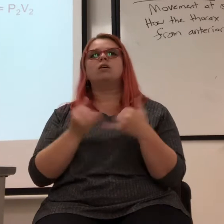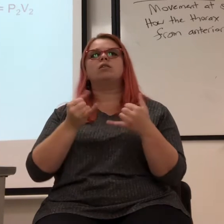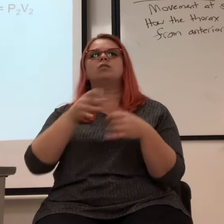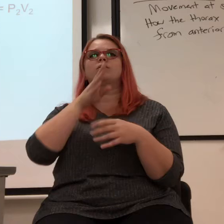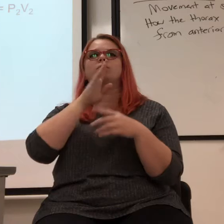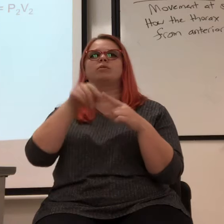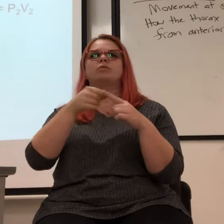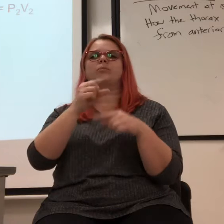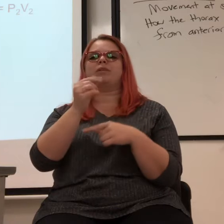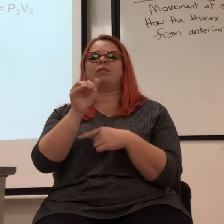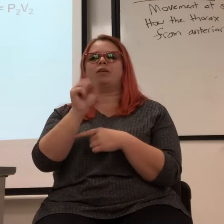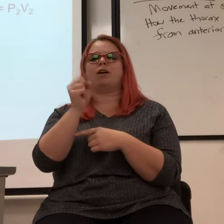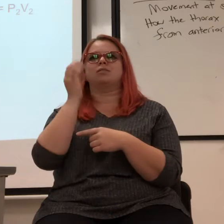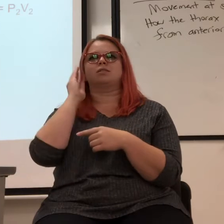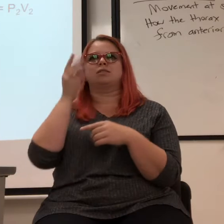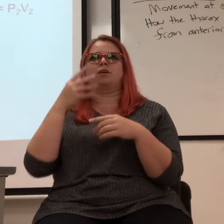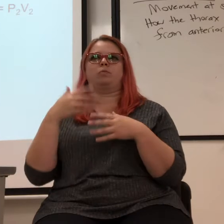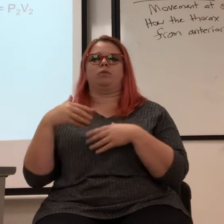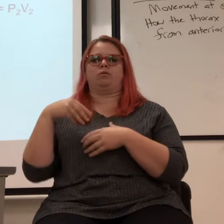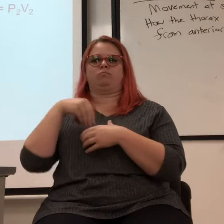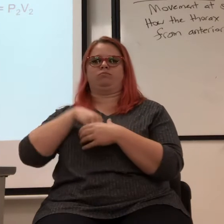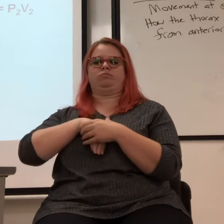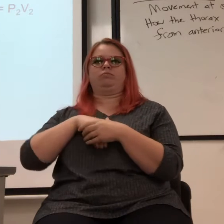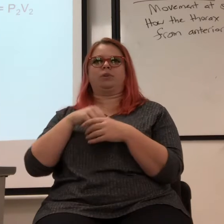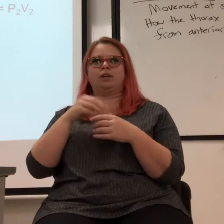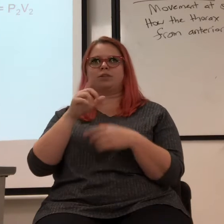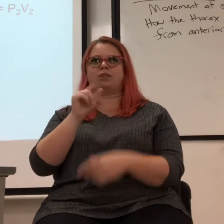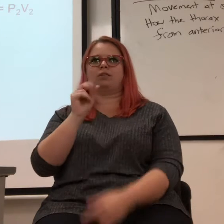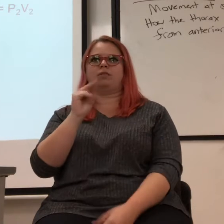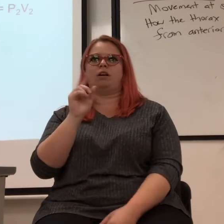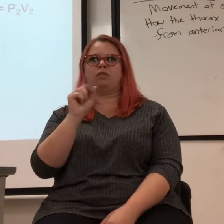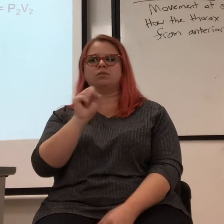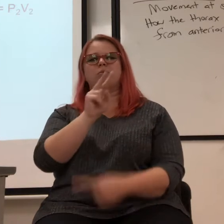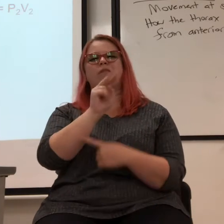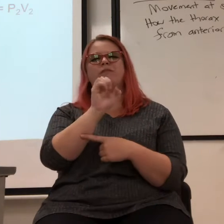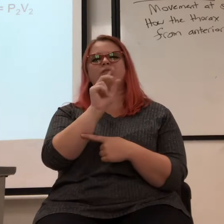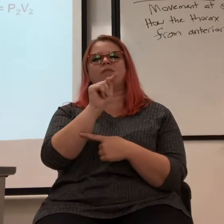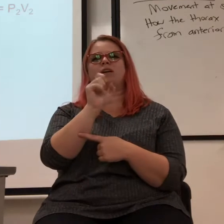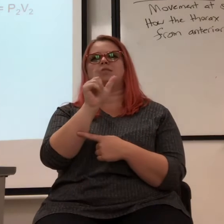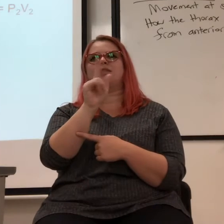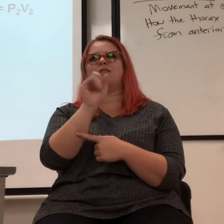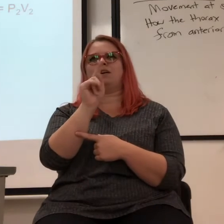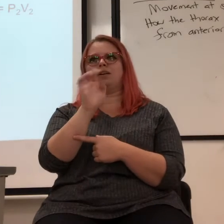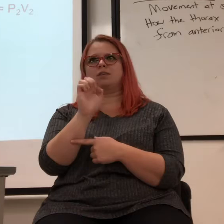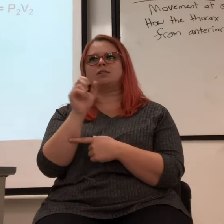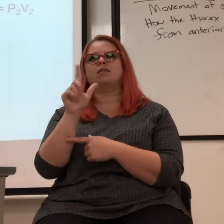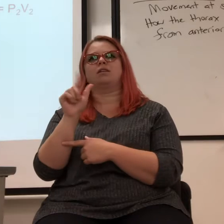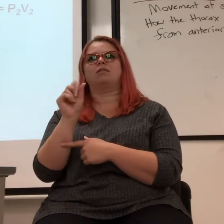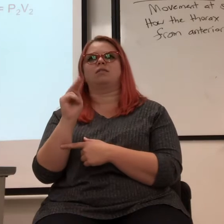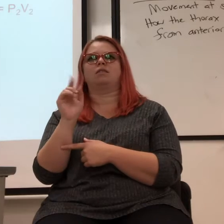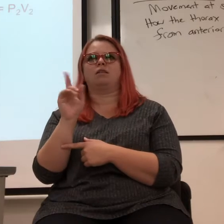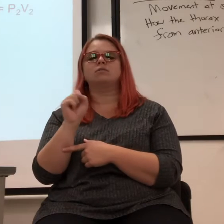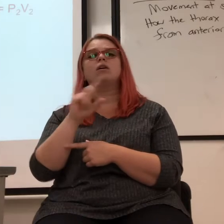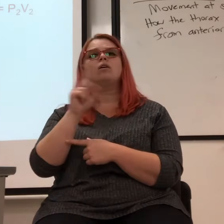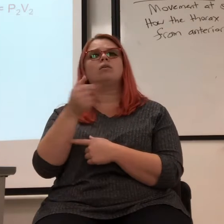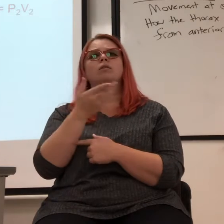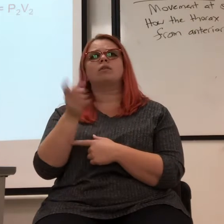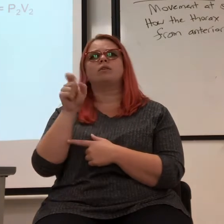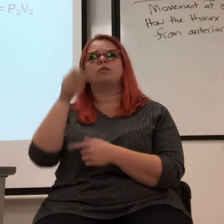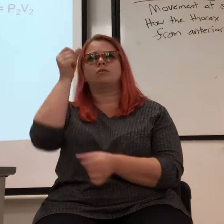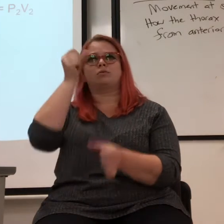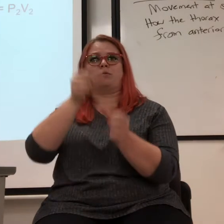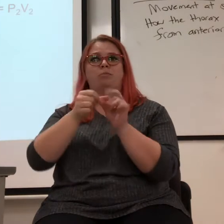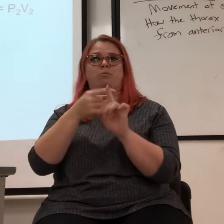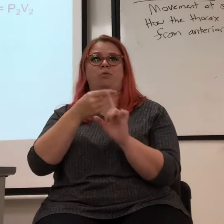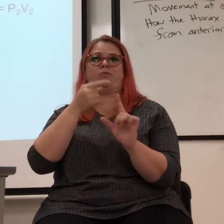gases that ventilate the lungs. And the only thing you have to recall from chemistry is